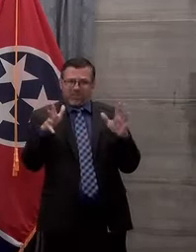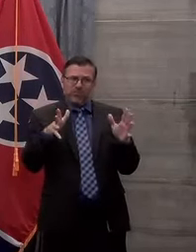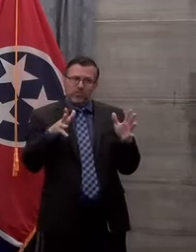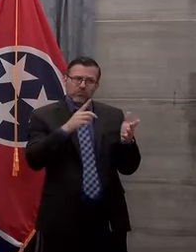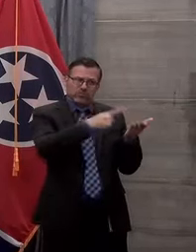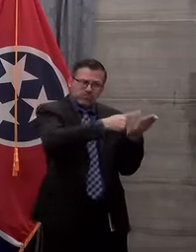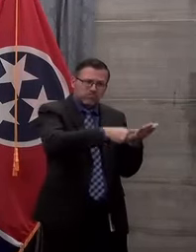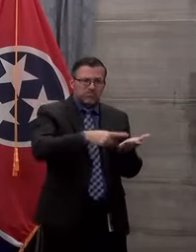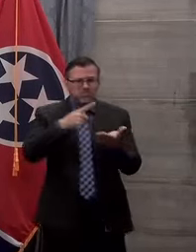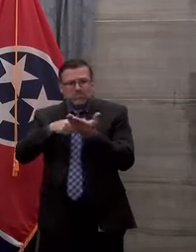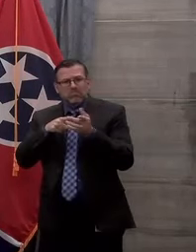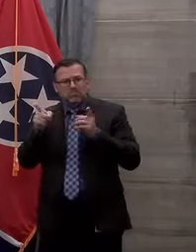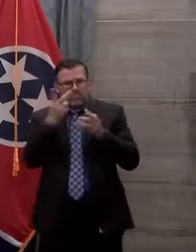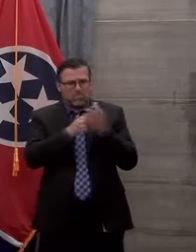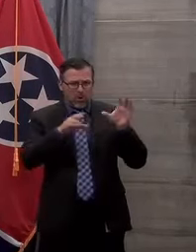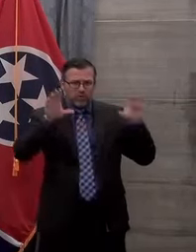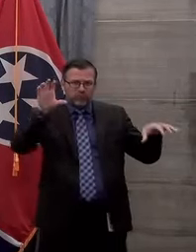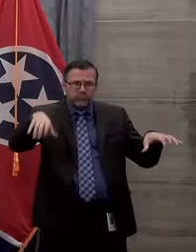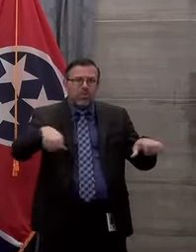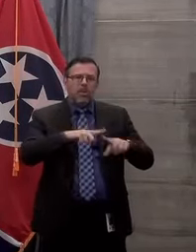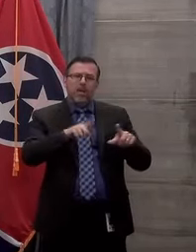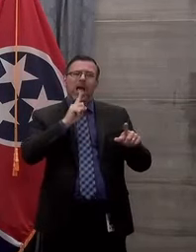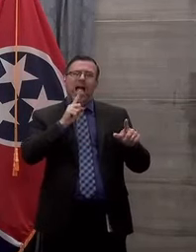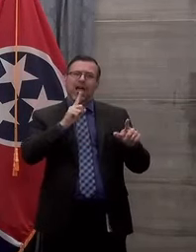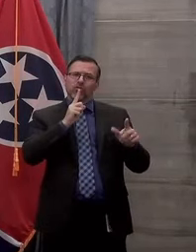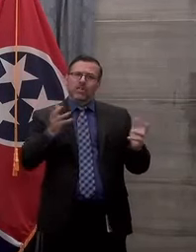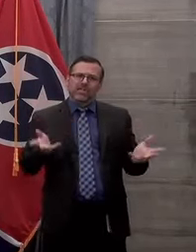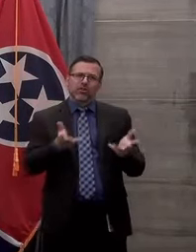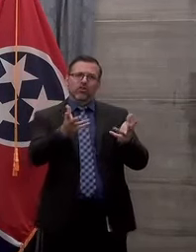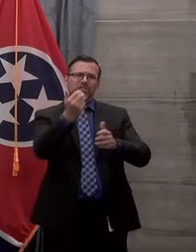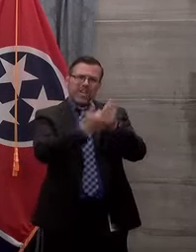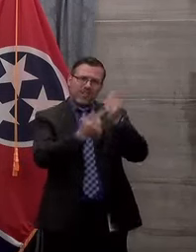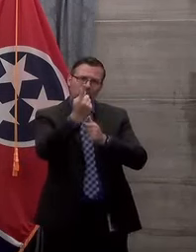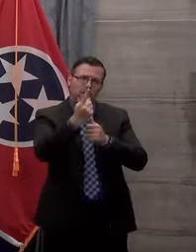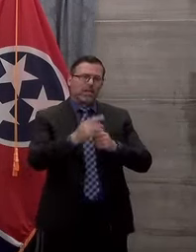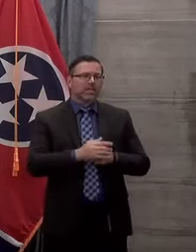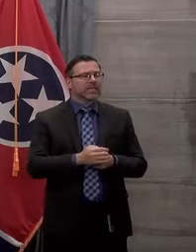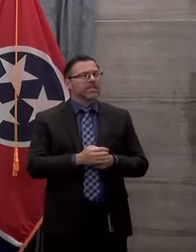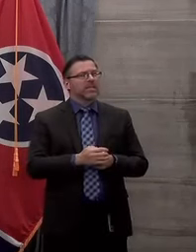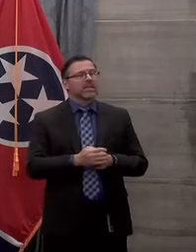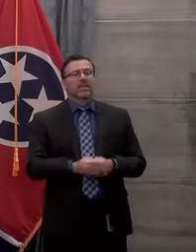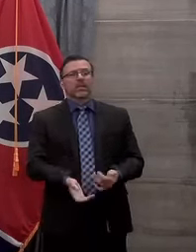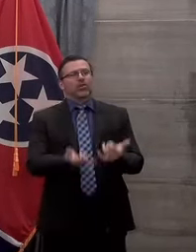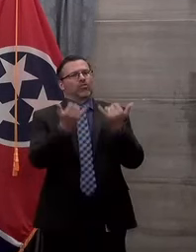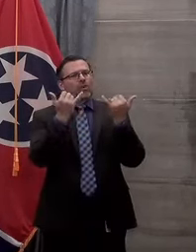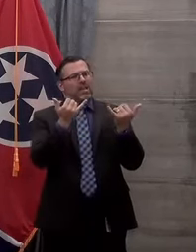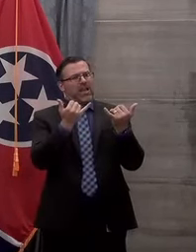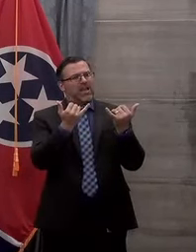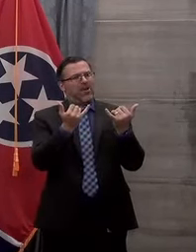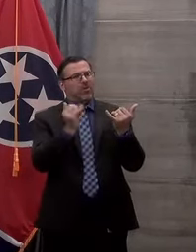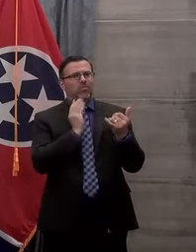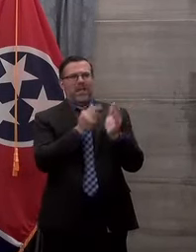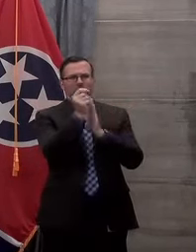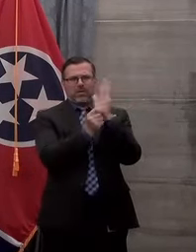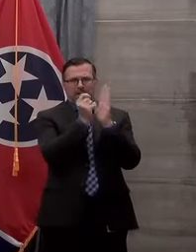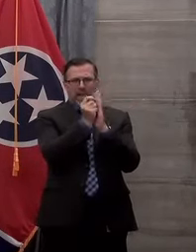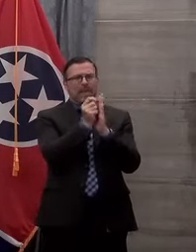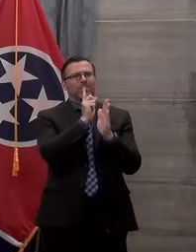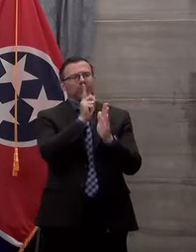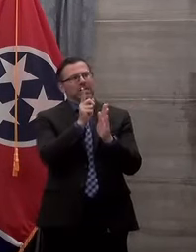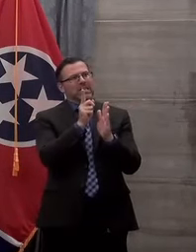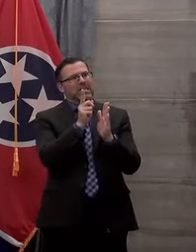But I would encourage all of us, we're at a place in America that we're in a unique